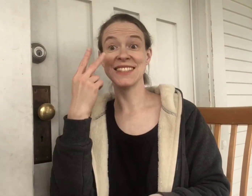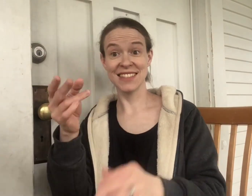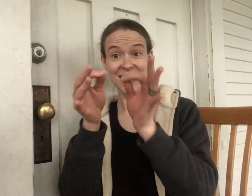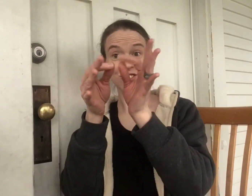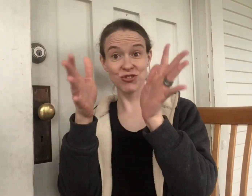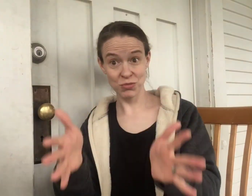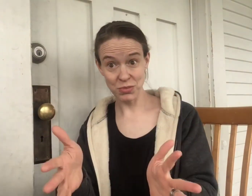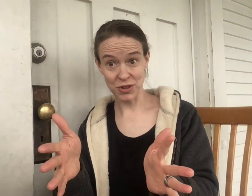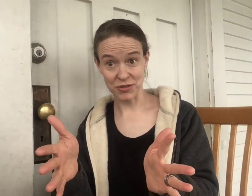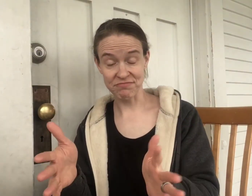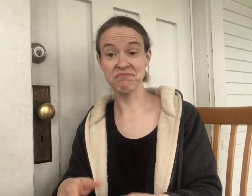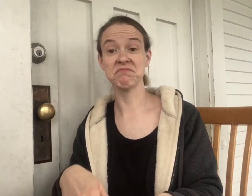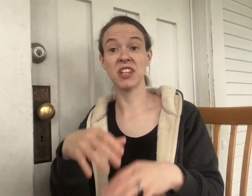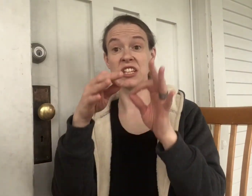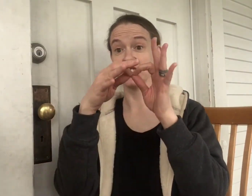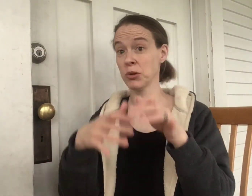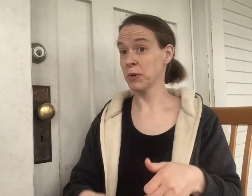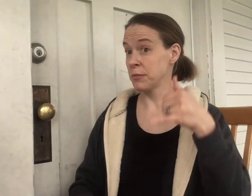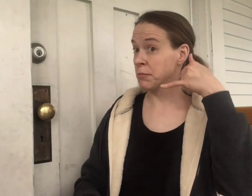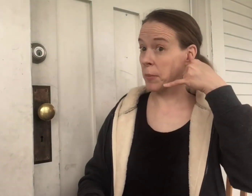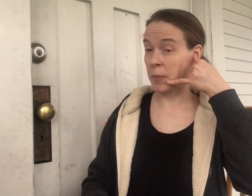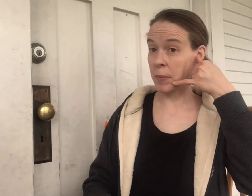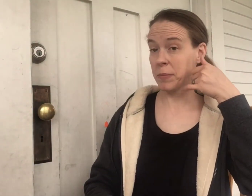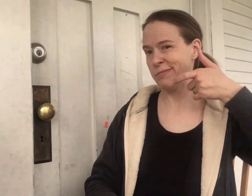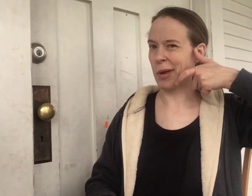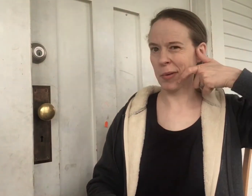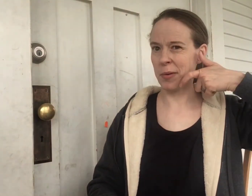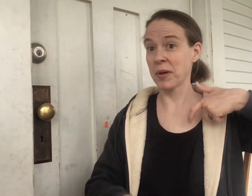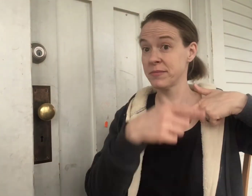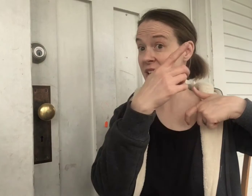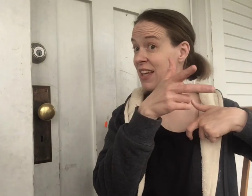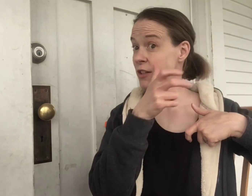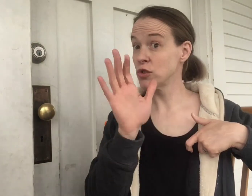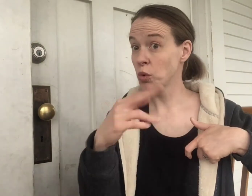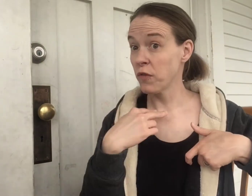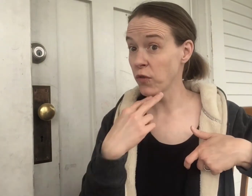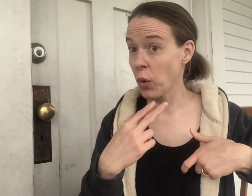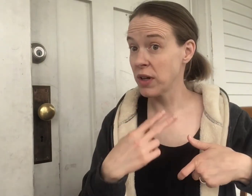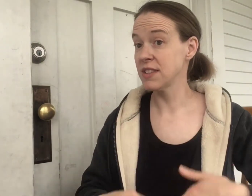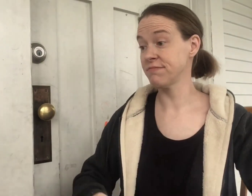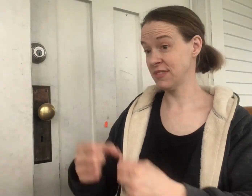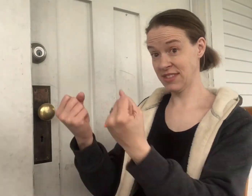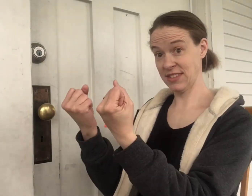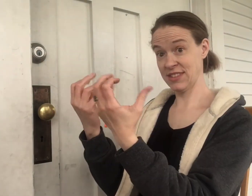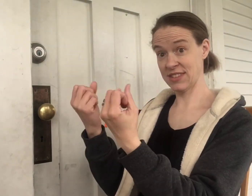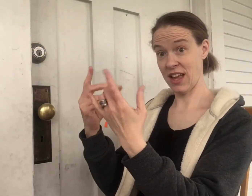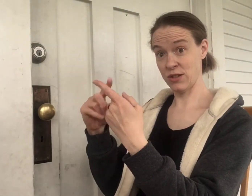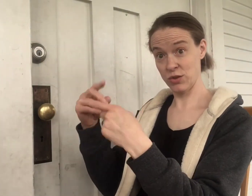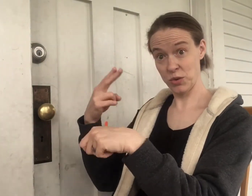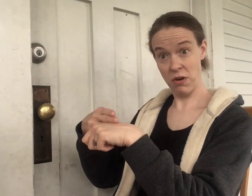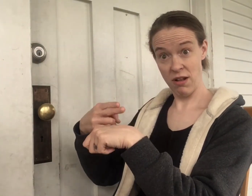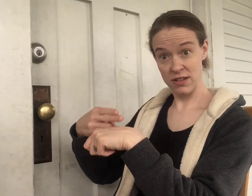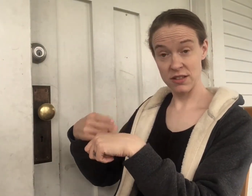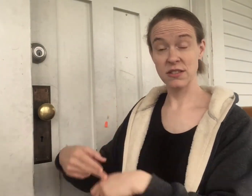you, but he will see an interpreter. And that interpreter, with their headset, will hear your voice and sign to